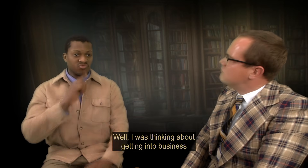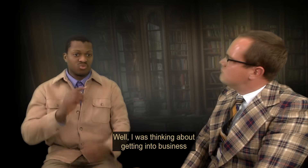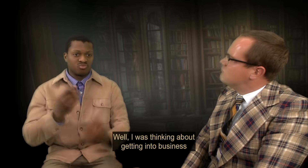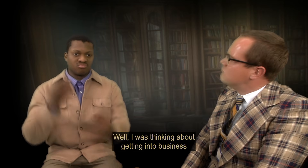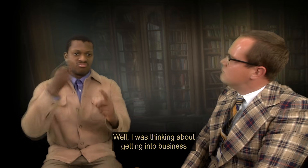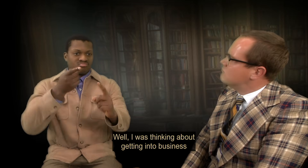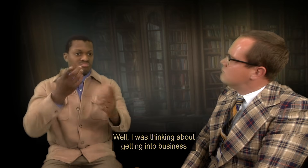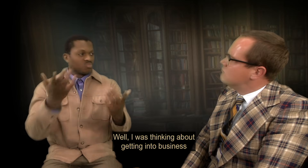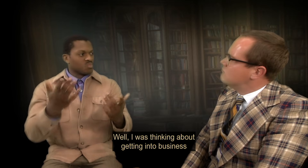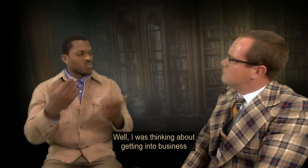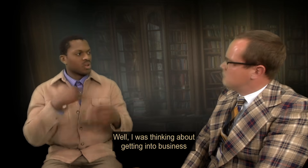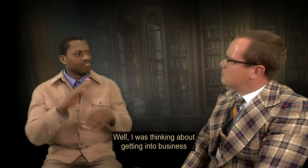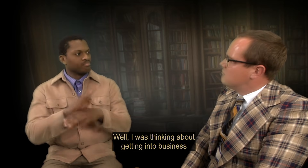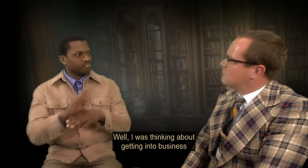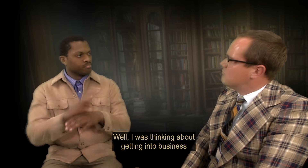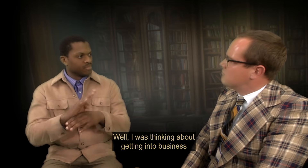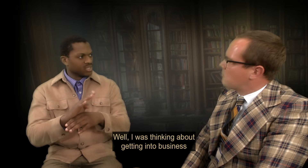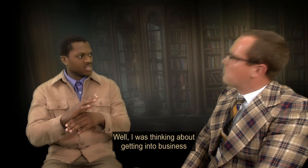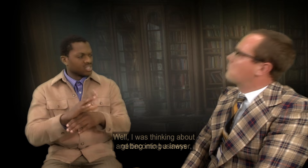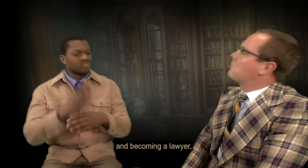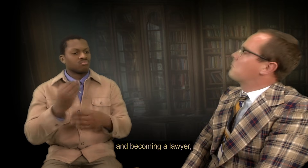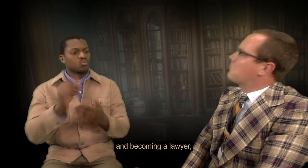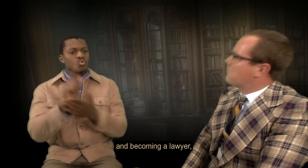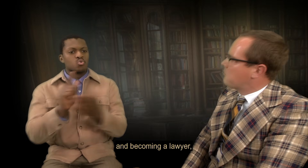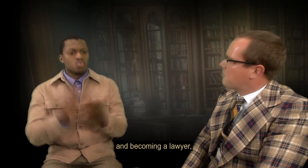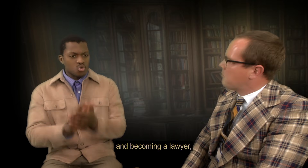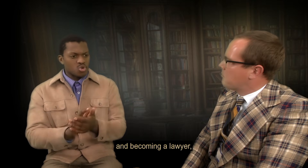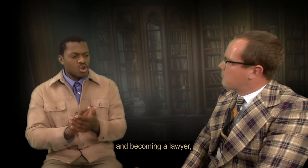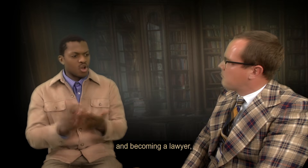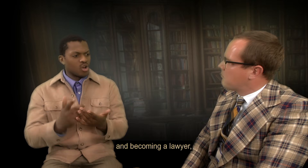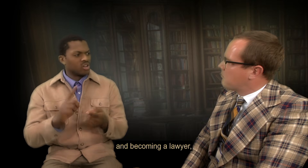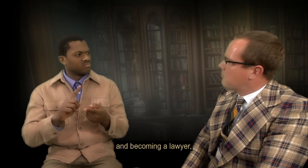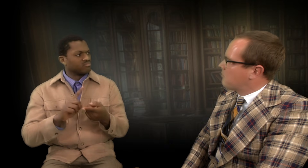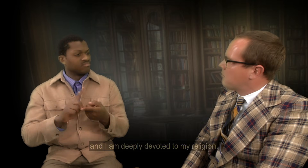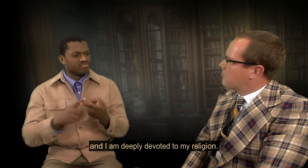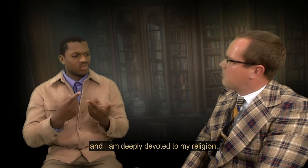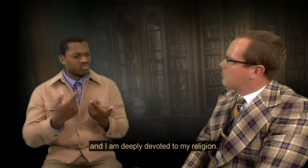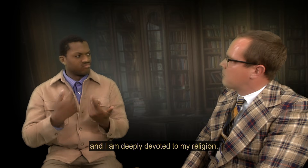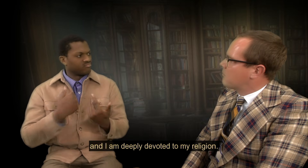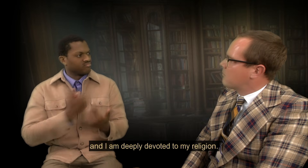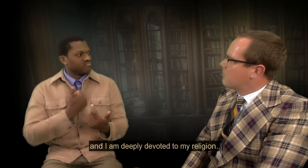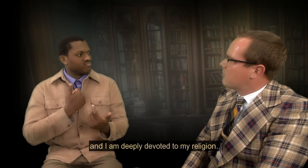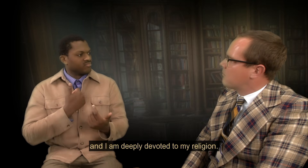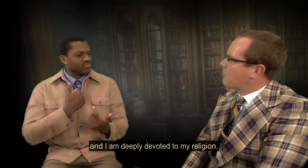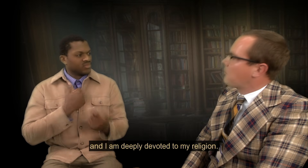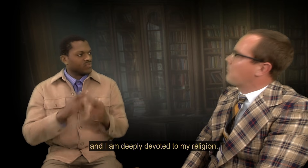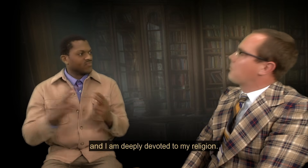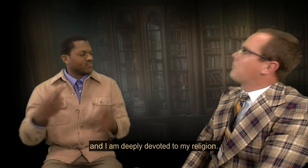Well, I was thinking about getting into business and become a lawyer, and I am deeply devoted to my